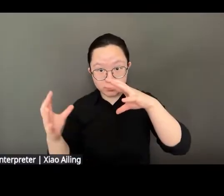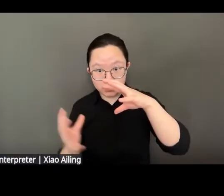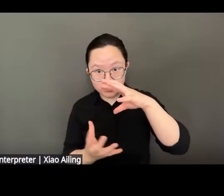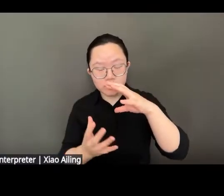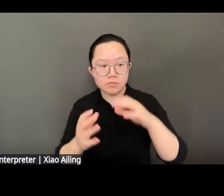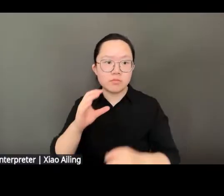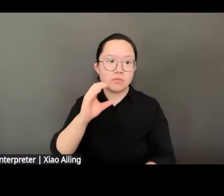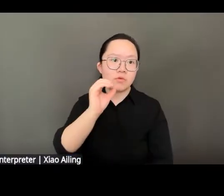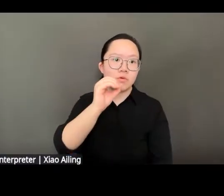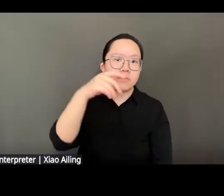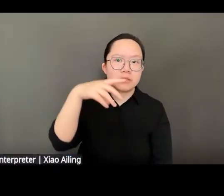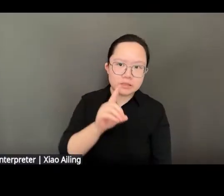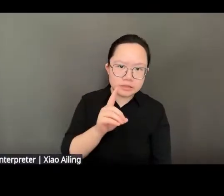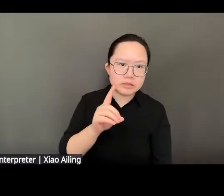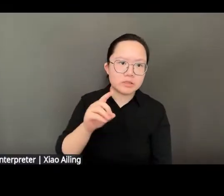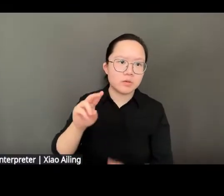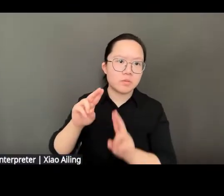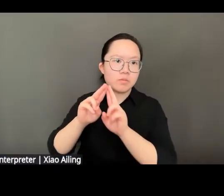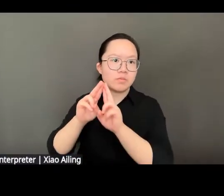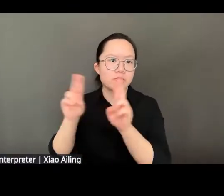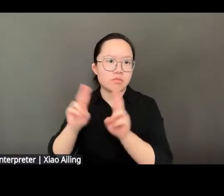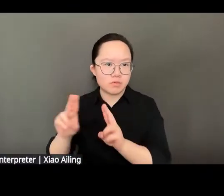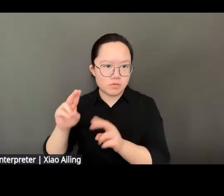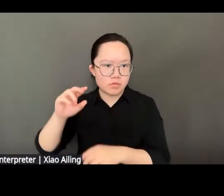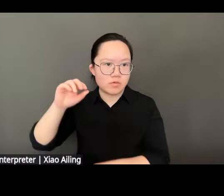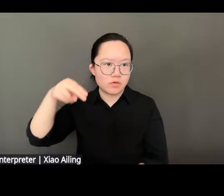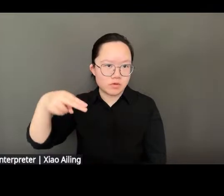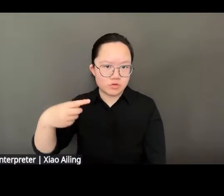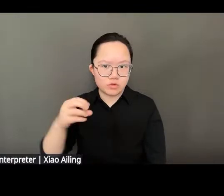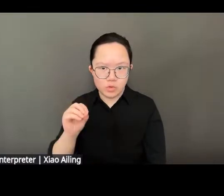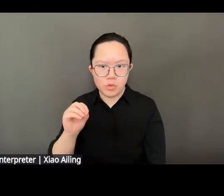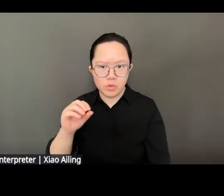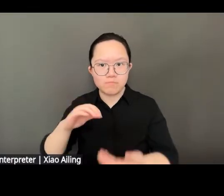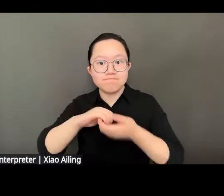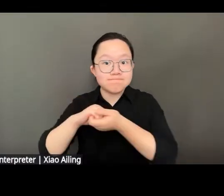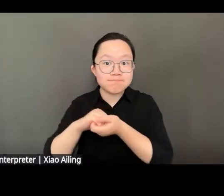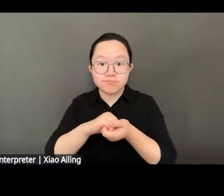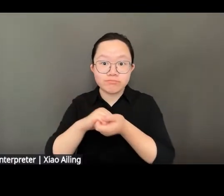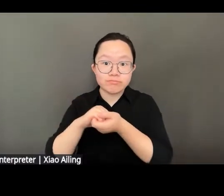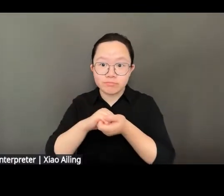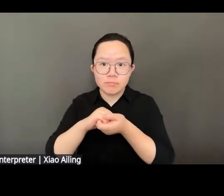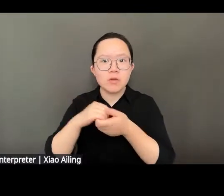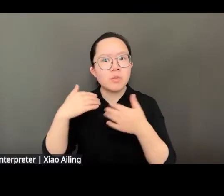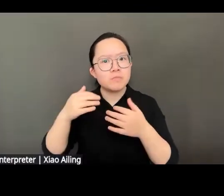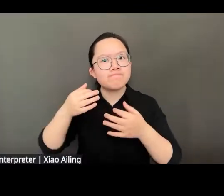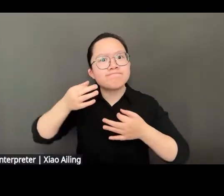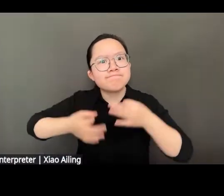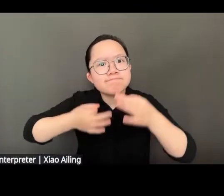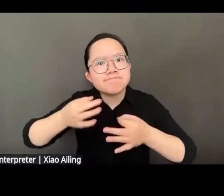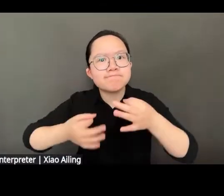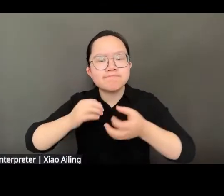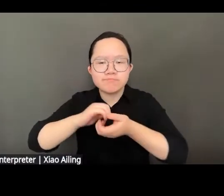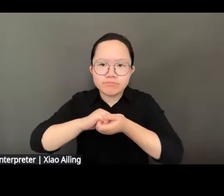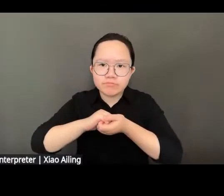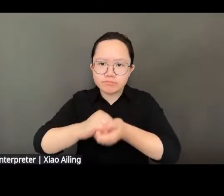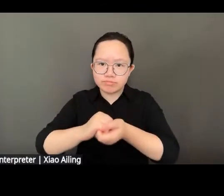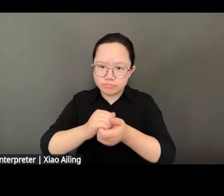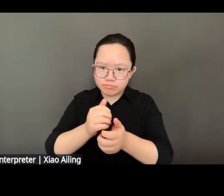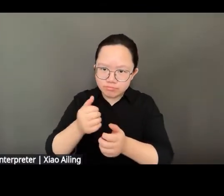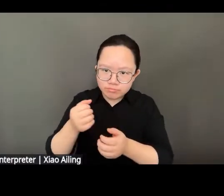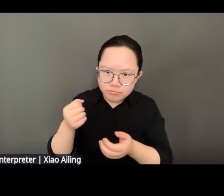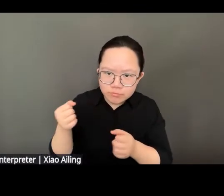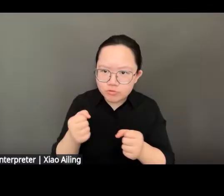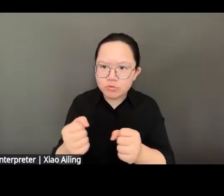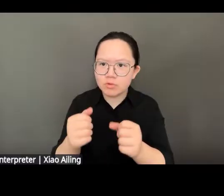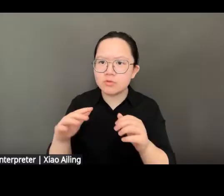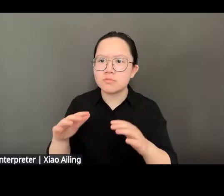design just from the get-go of any programming work that is being done, especially by